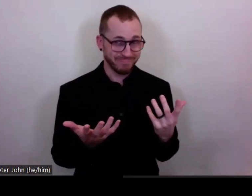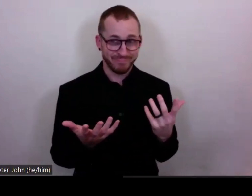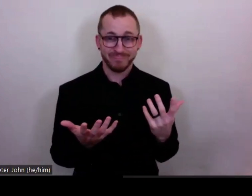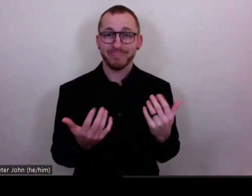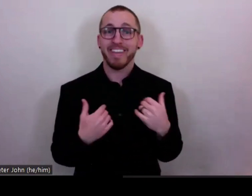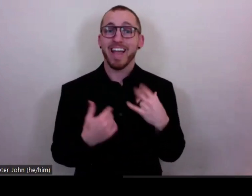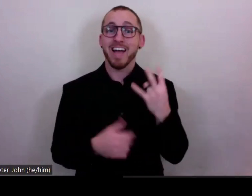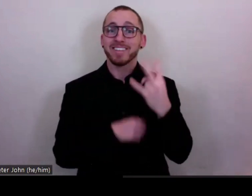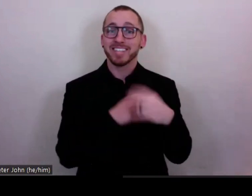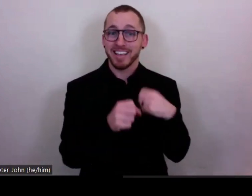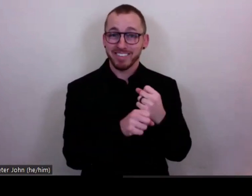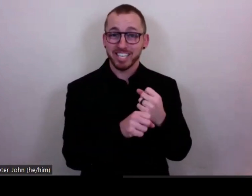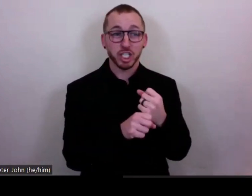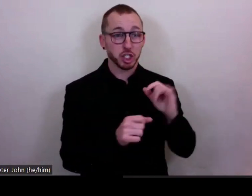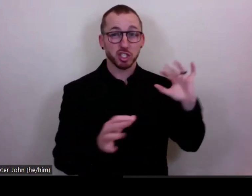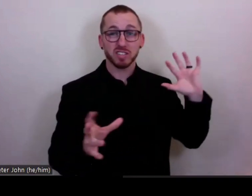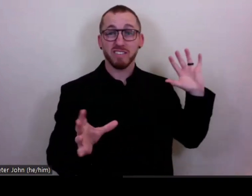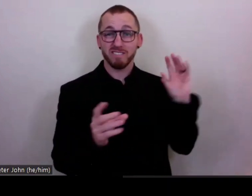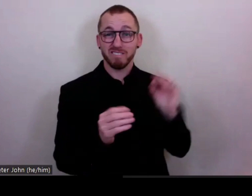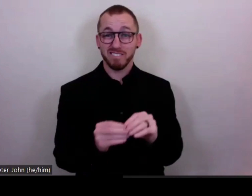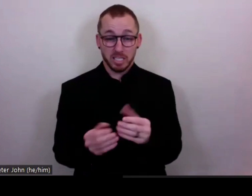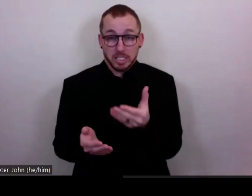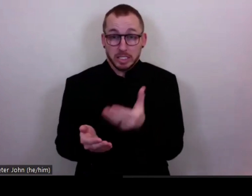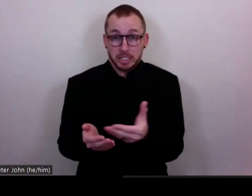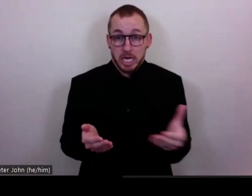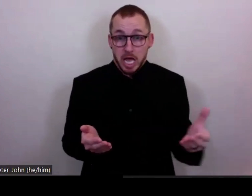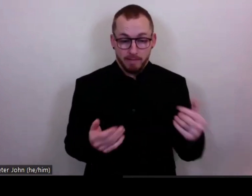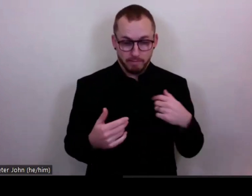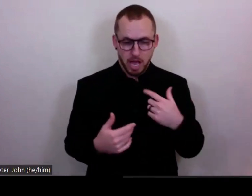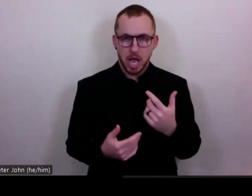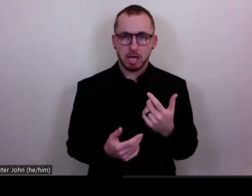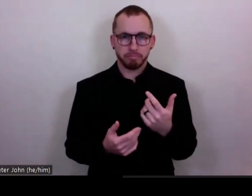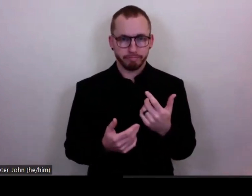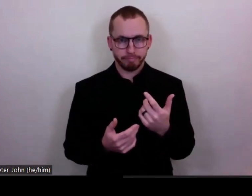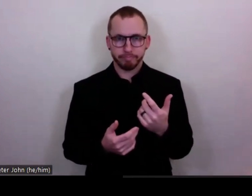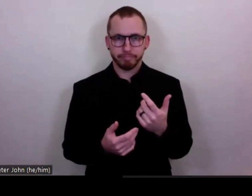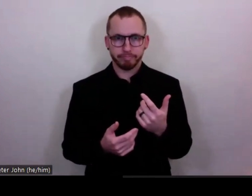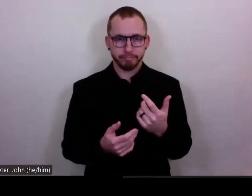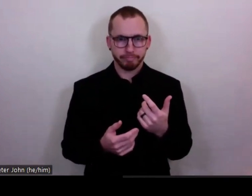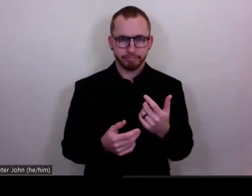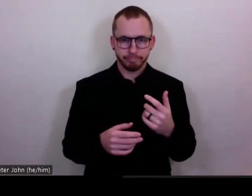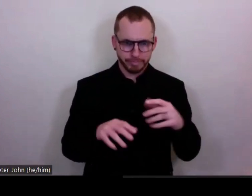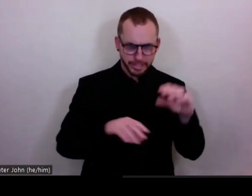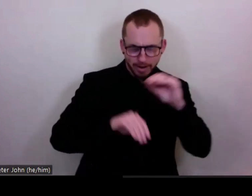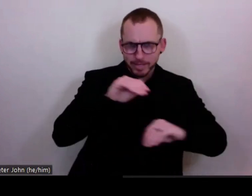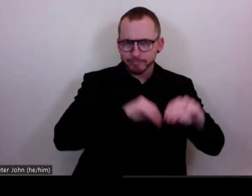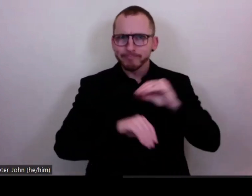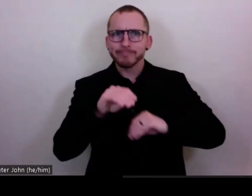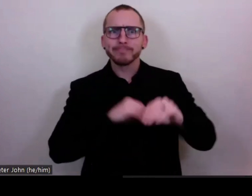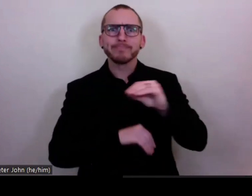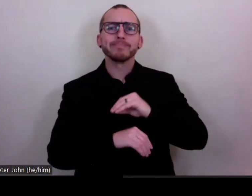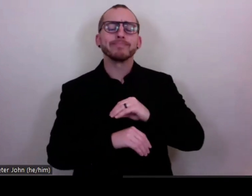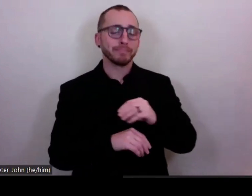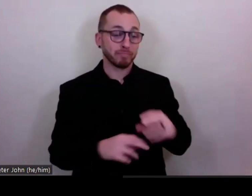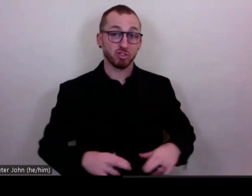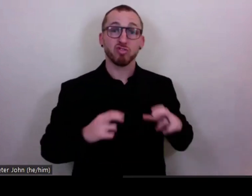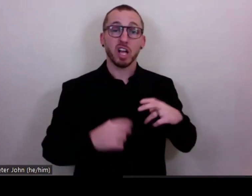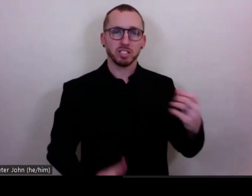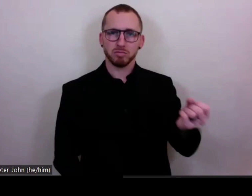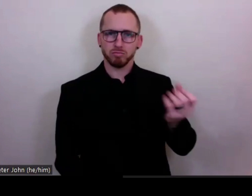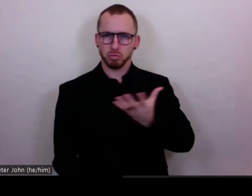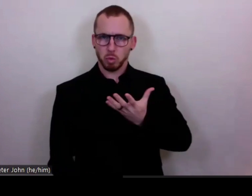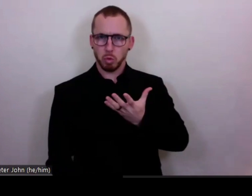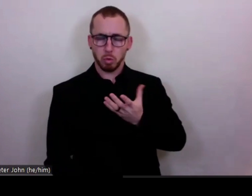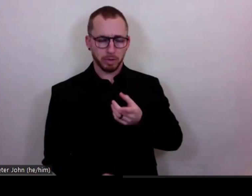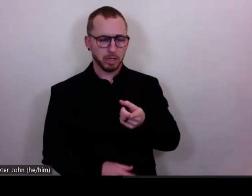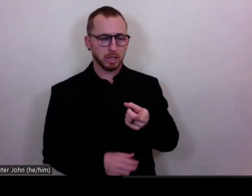accumulated stuff. And I'm going through inventorying stuff and putting it in boxes. And he says to me, well, when you get to this, I